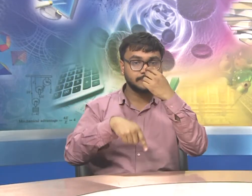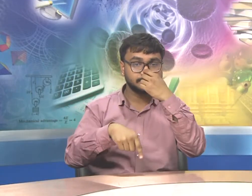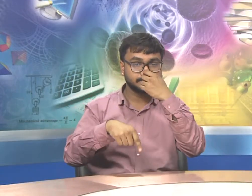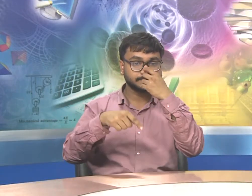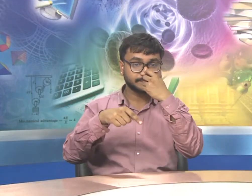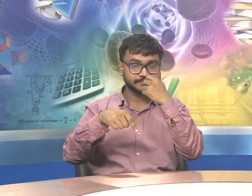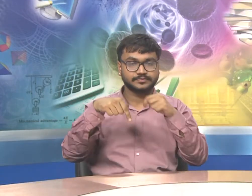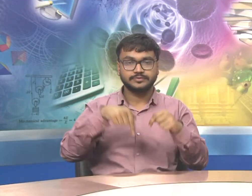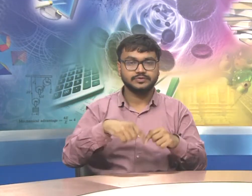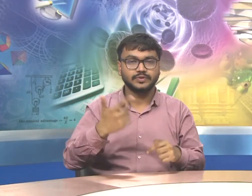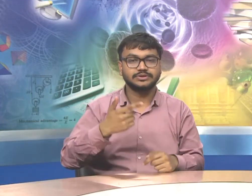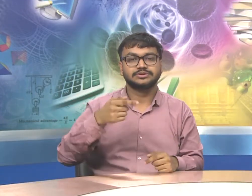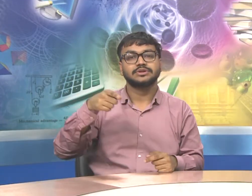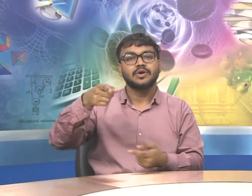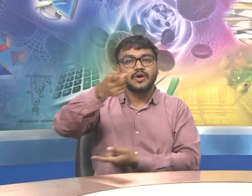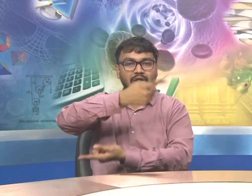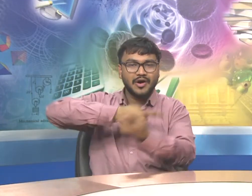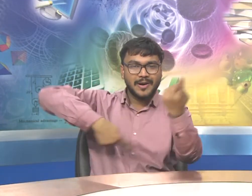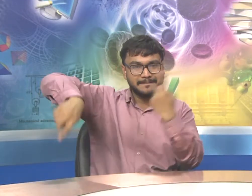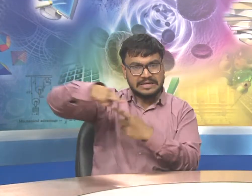With more and more decisions